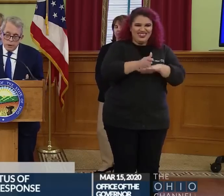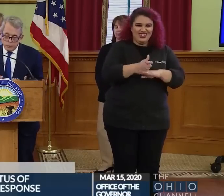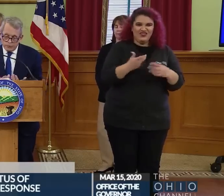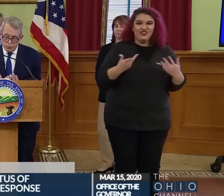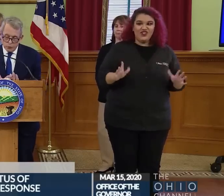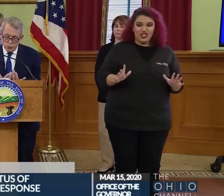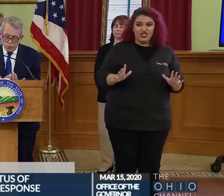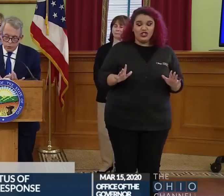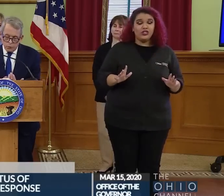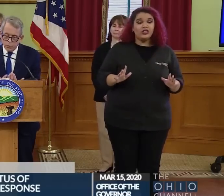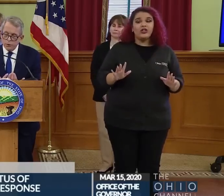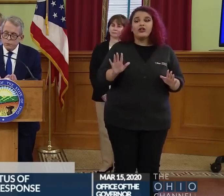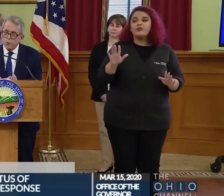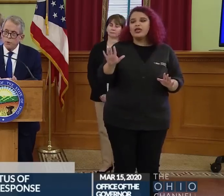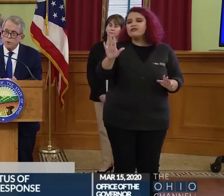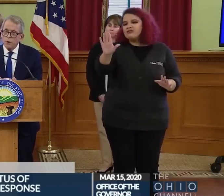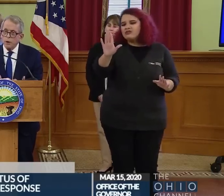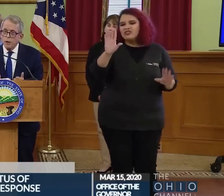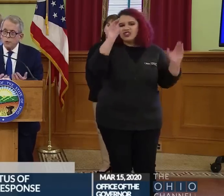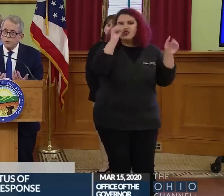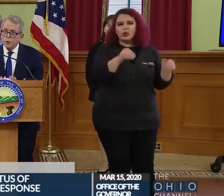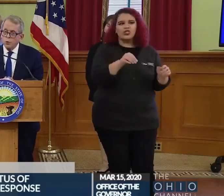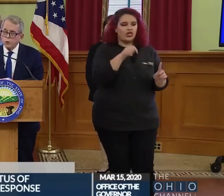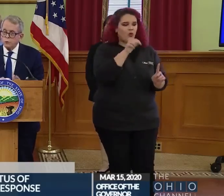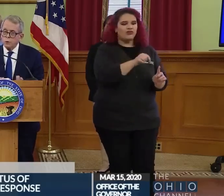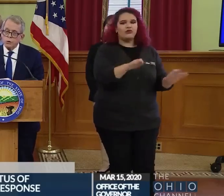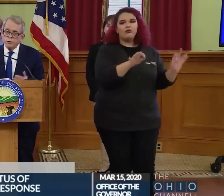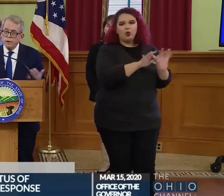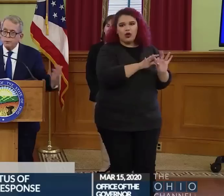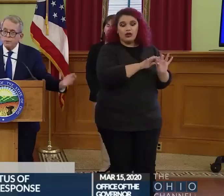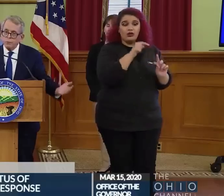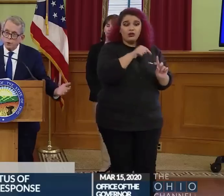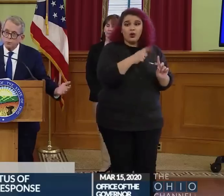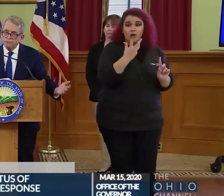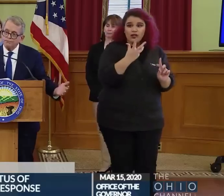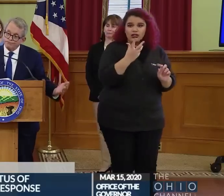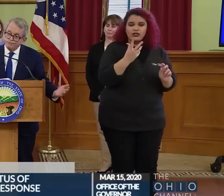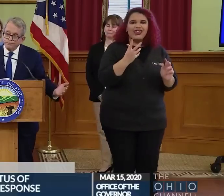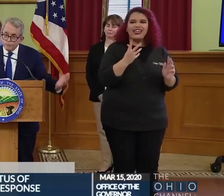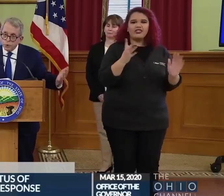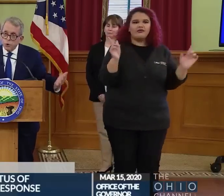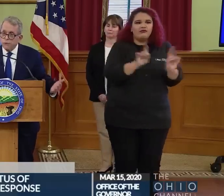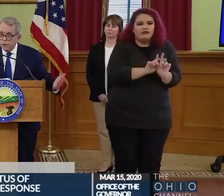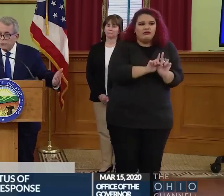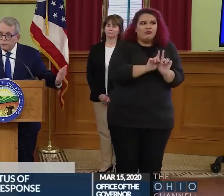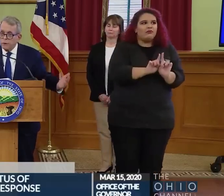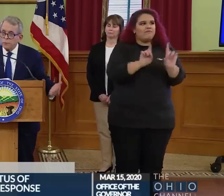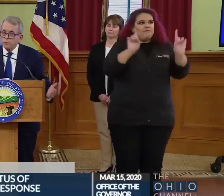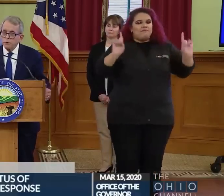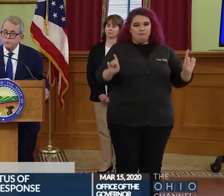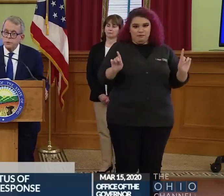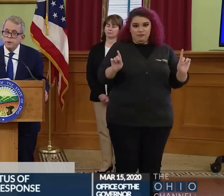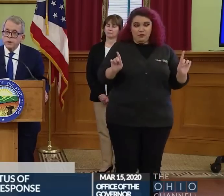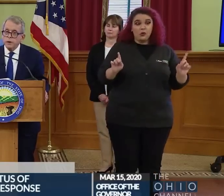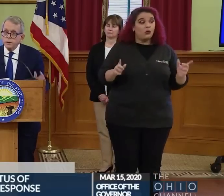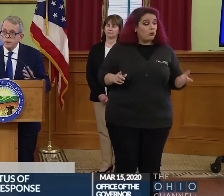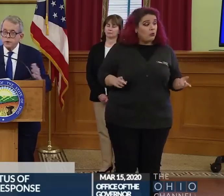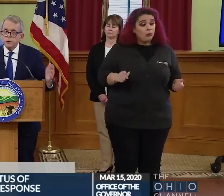got to keep our focus on what's important and what the goal is. What the goal is to keep people apart. So if they can keep a